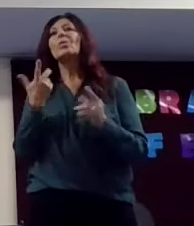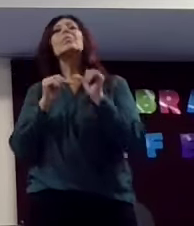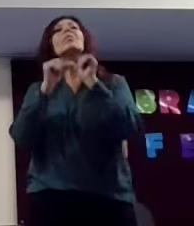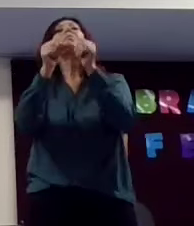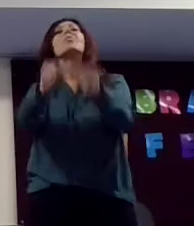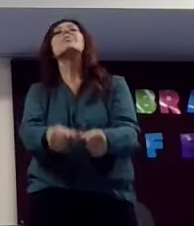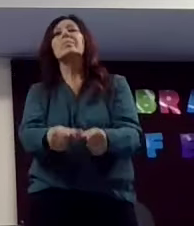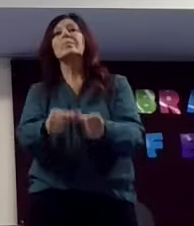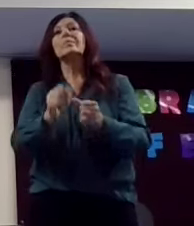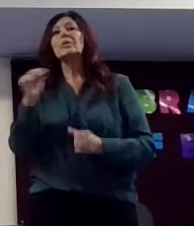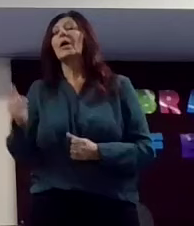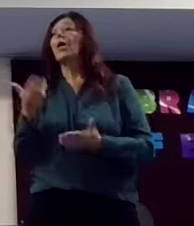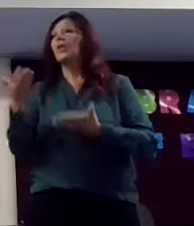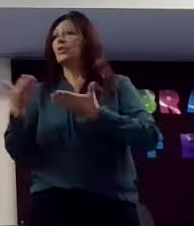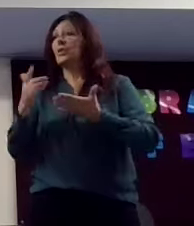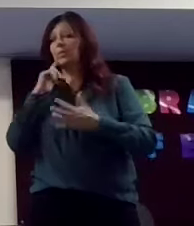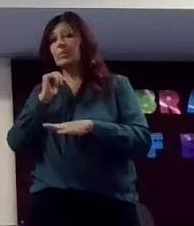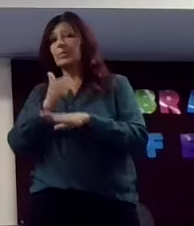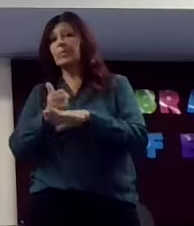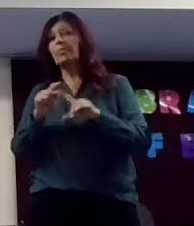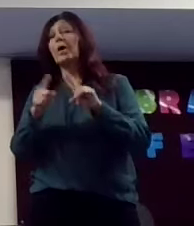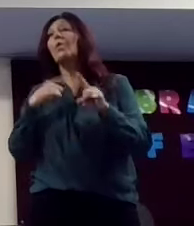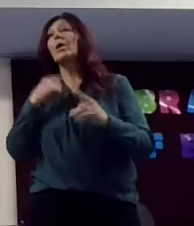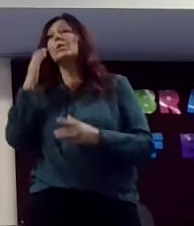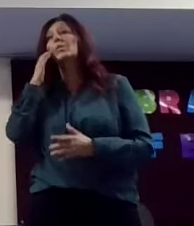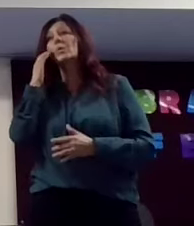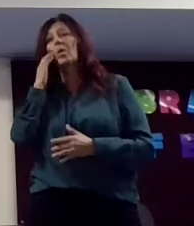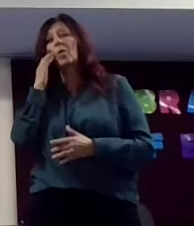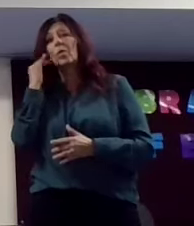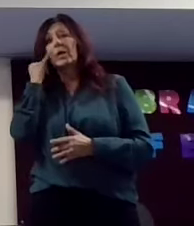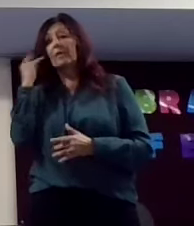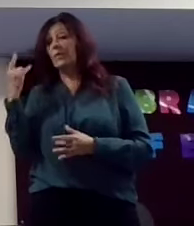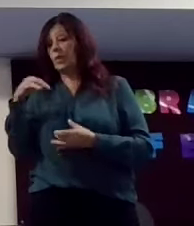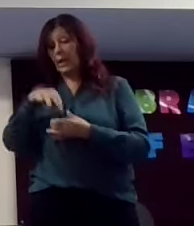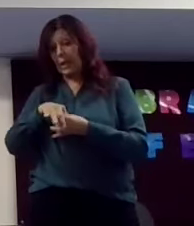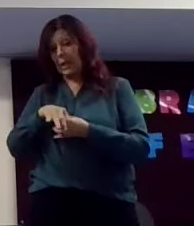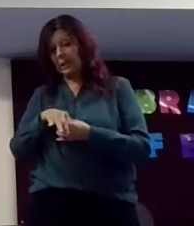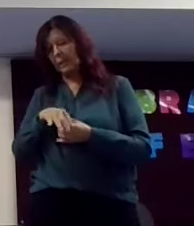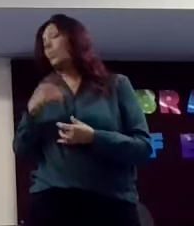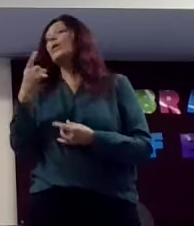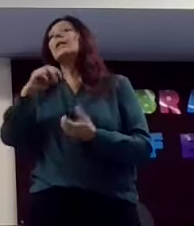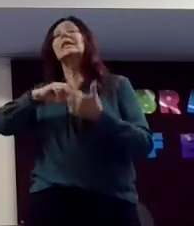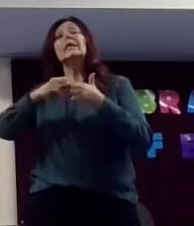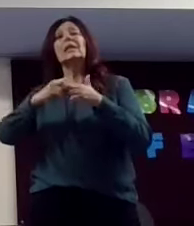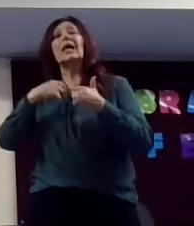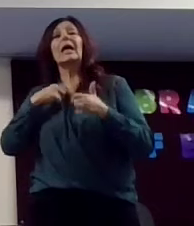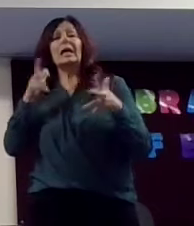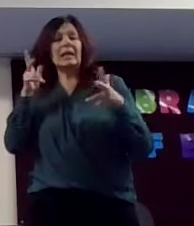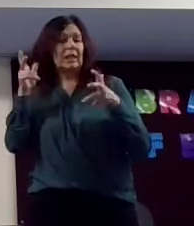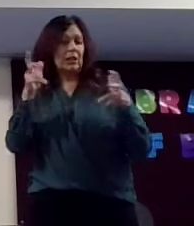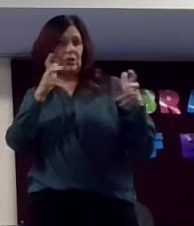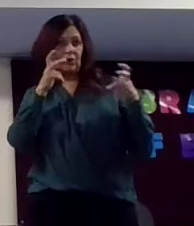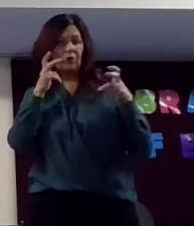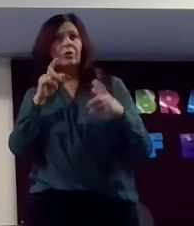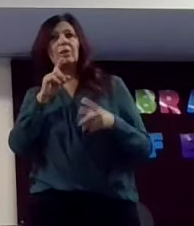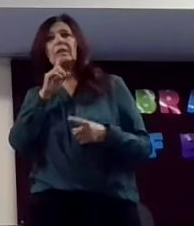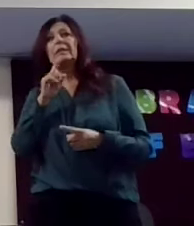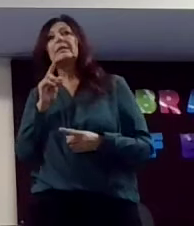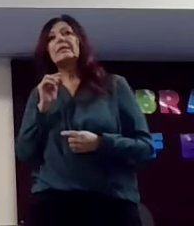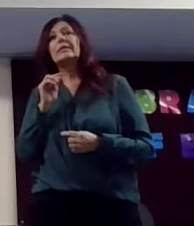Yes. Some other services will be in place, but I wanted to know if you're elected, because one of the issues that I'm hearing from a lot of parents